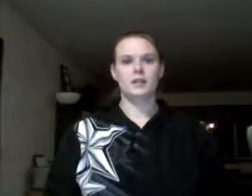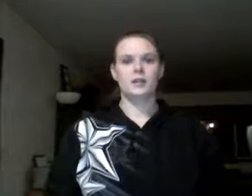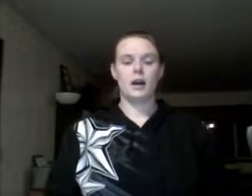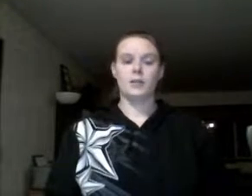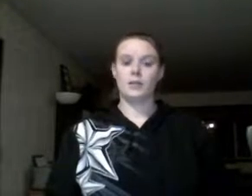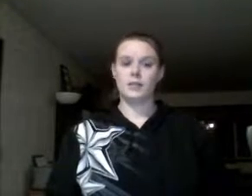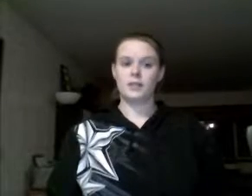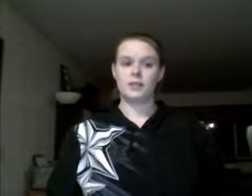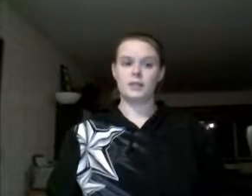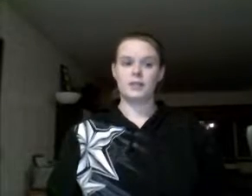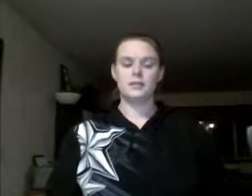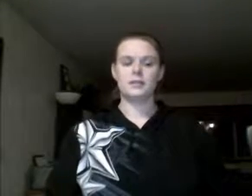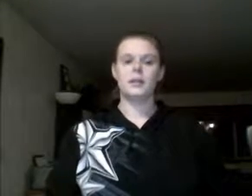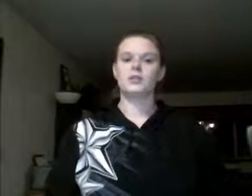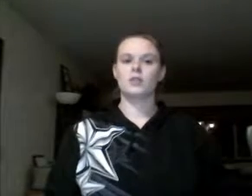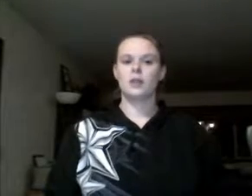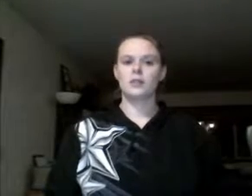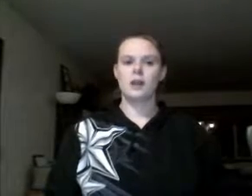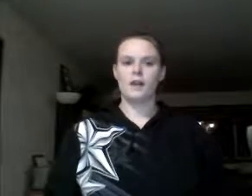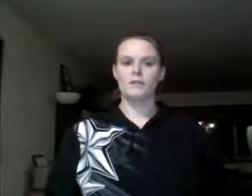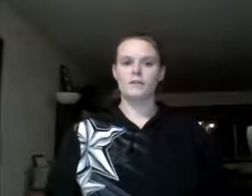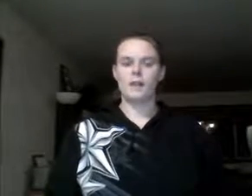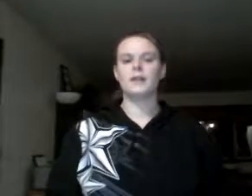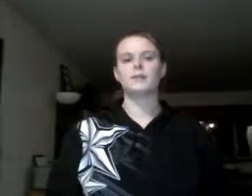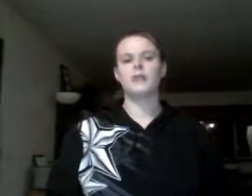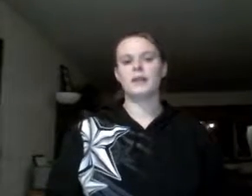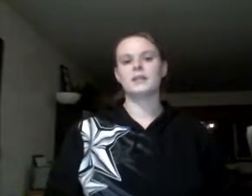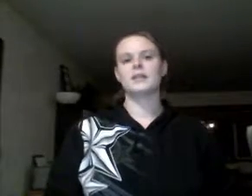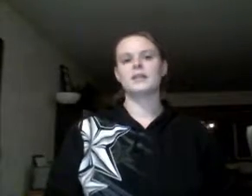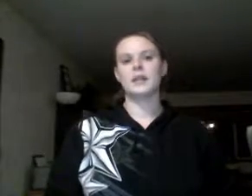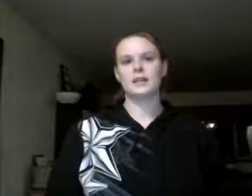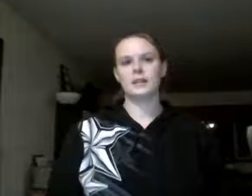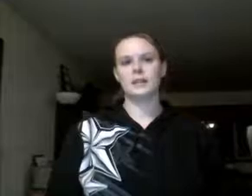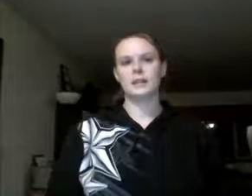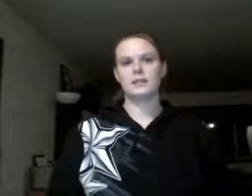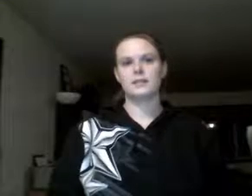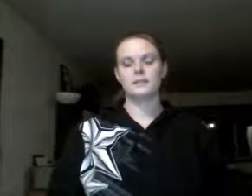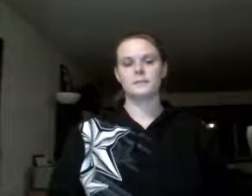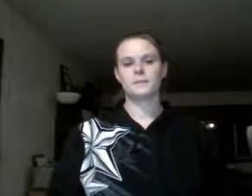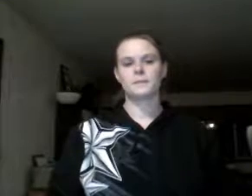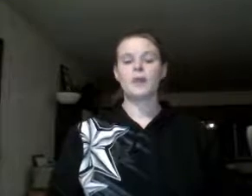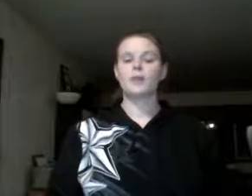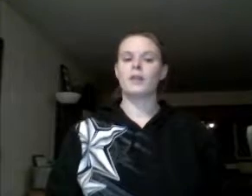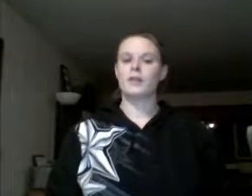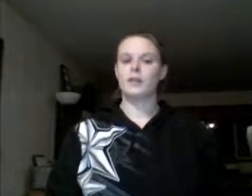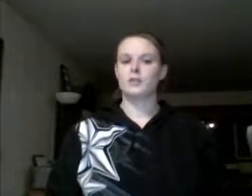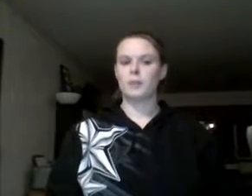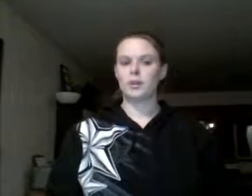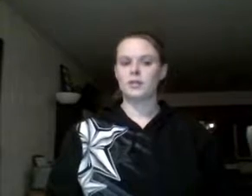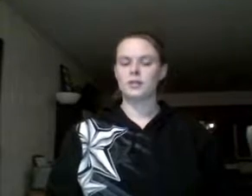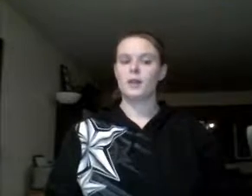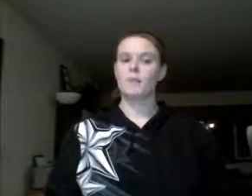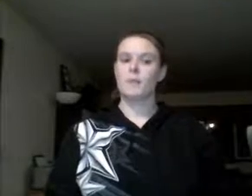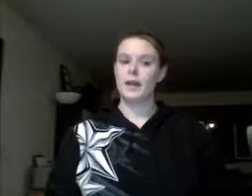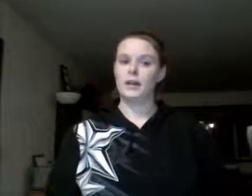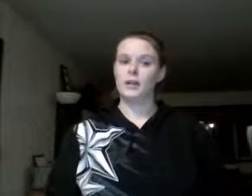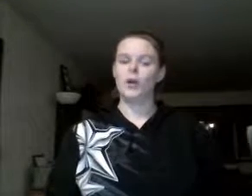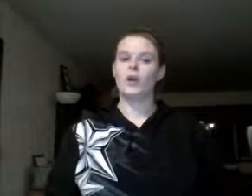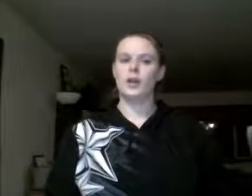on the third set of lists, it gets crossed off. I then move on to the second set of lists. When everything is purchased, made, or I know that